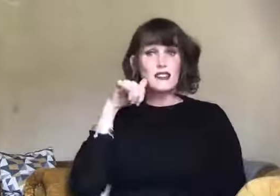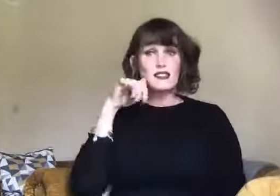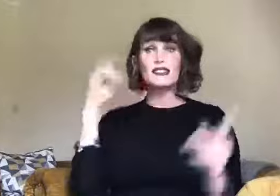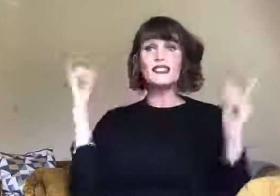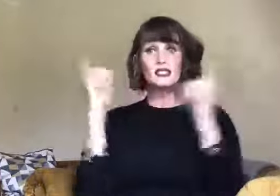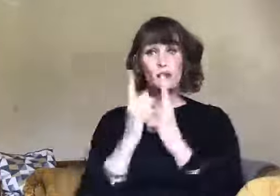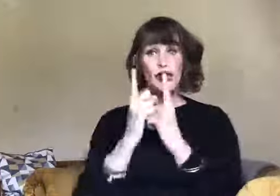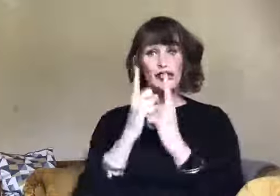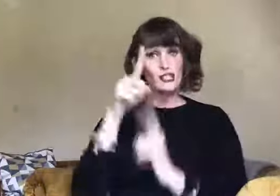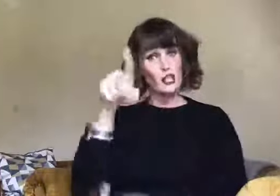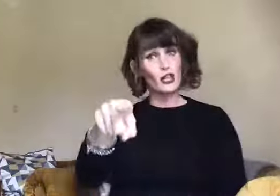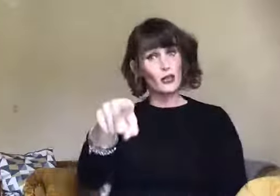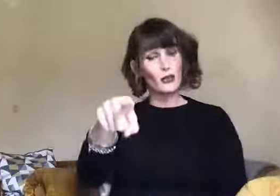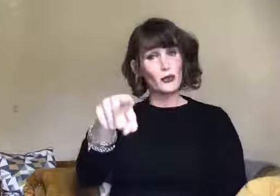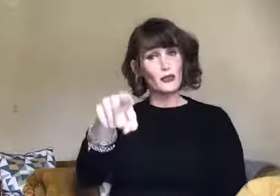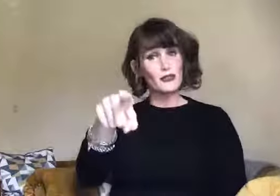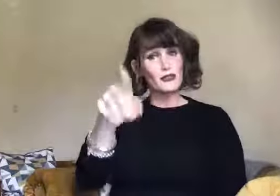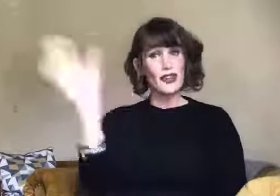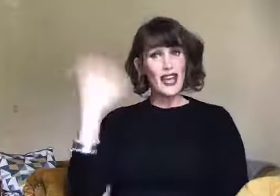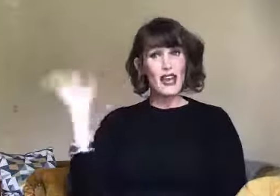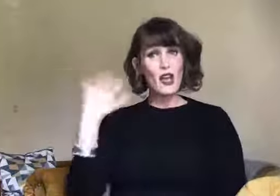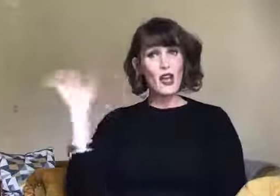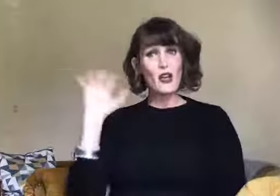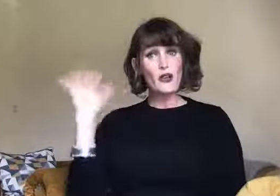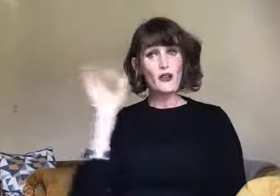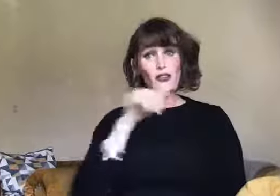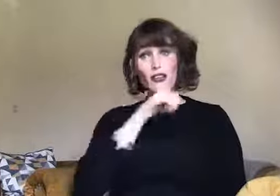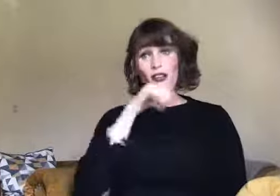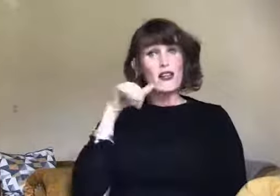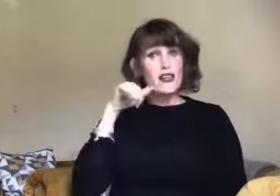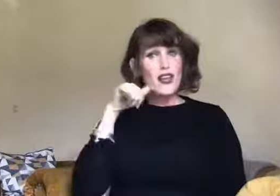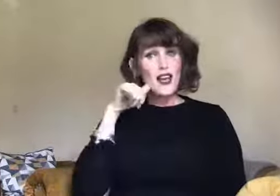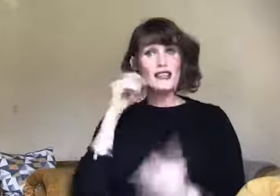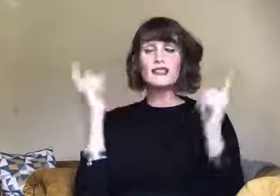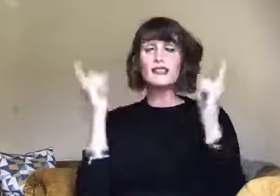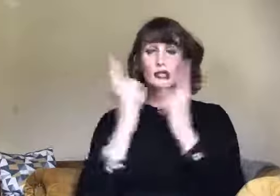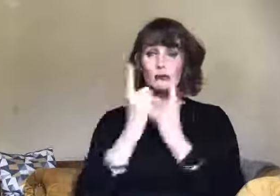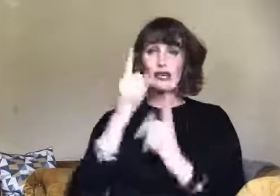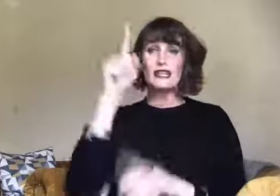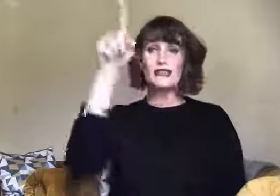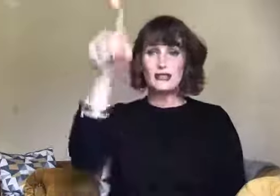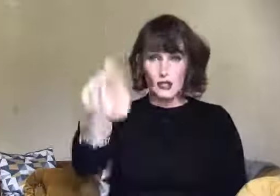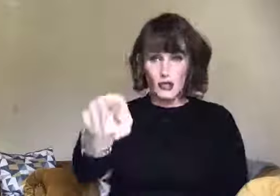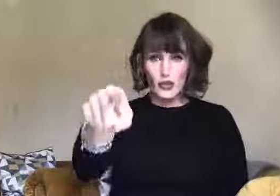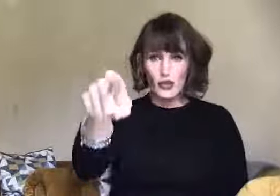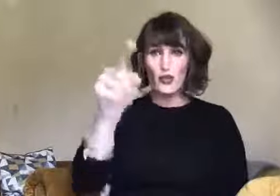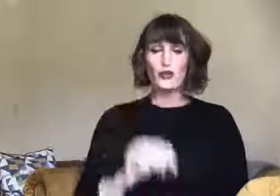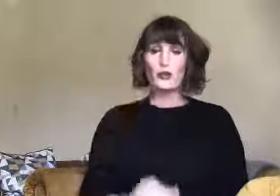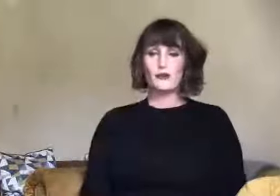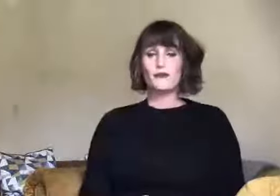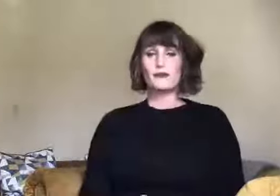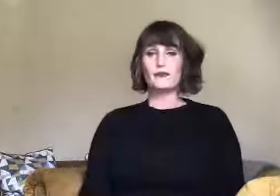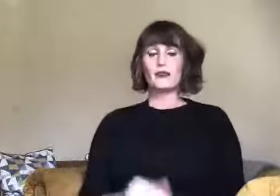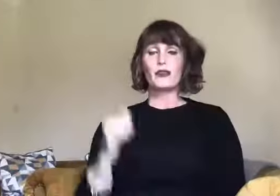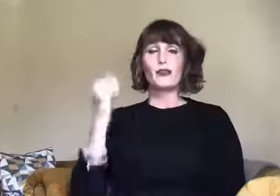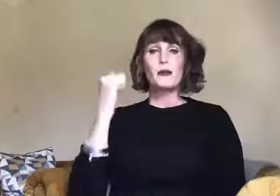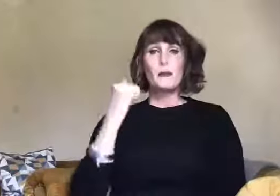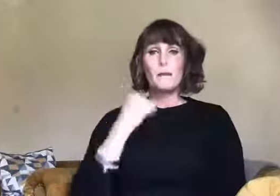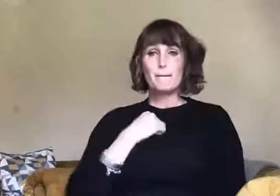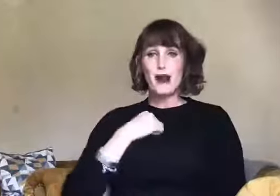nice to meet you. Hello, nice to meet you.